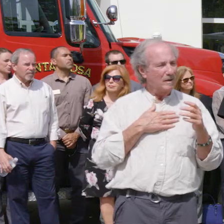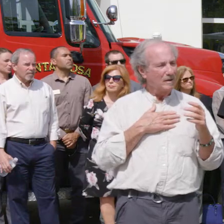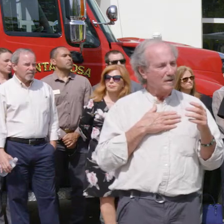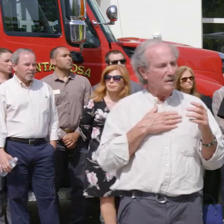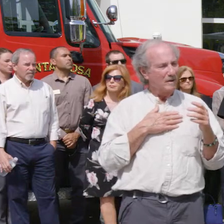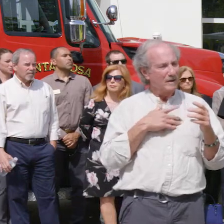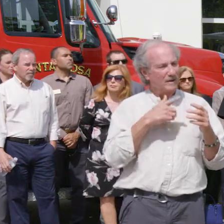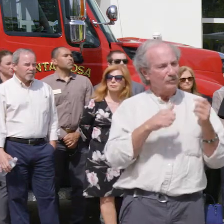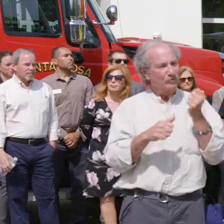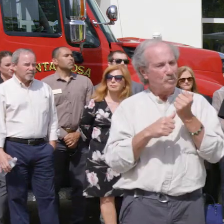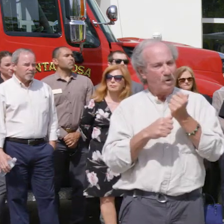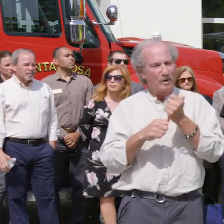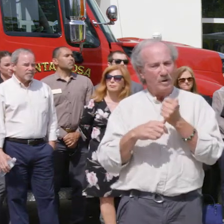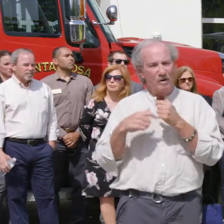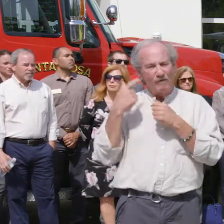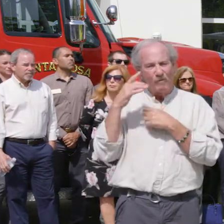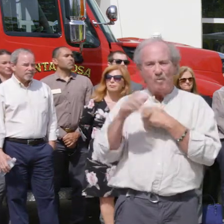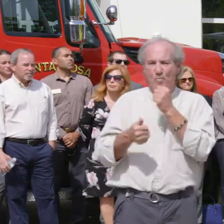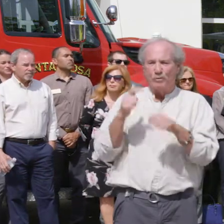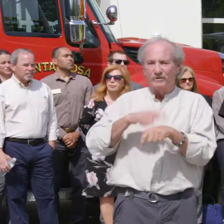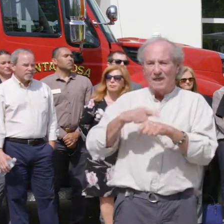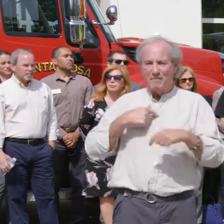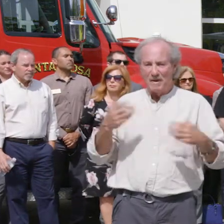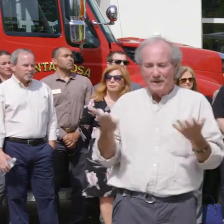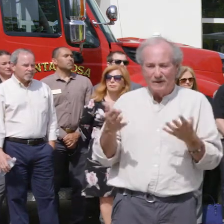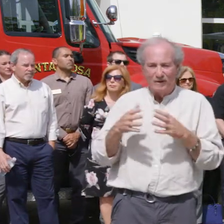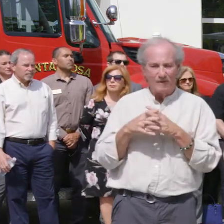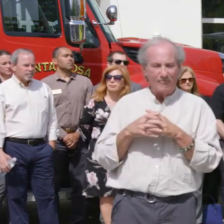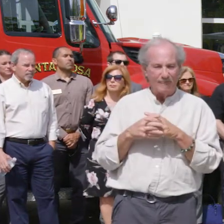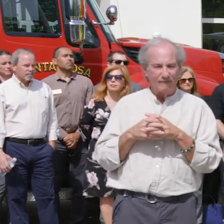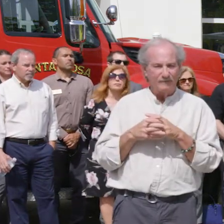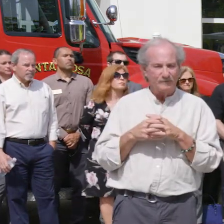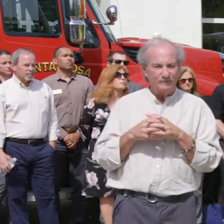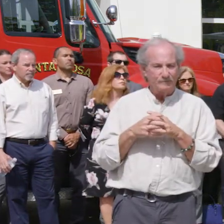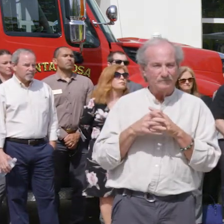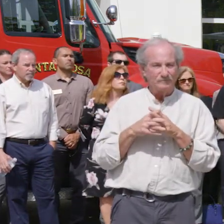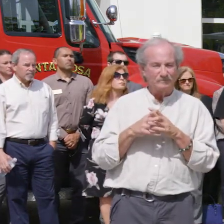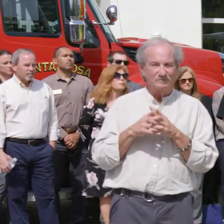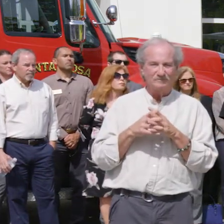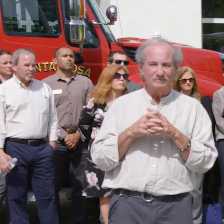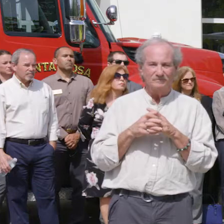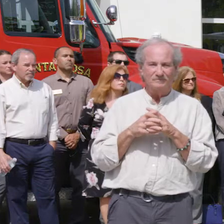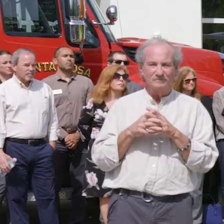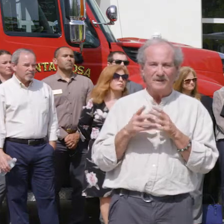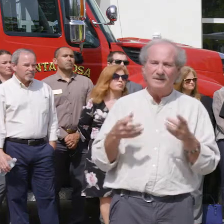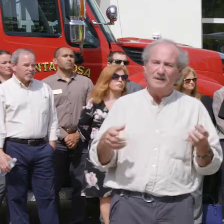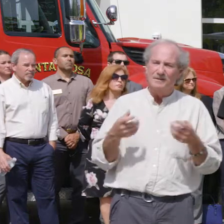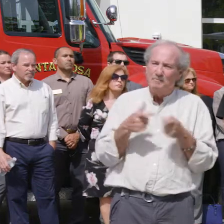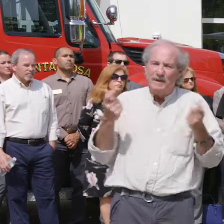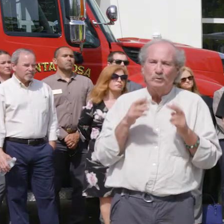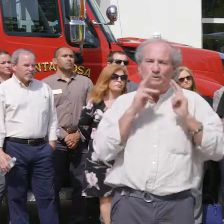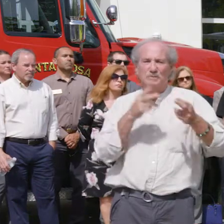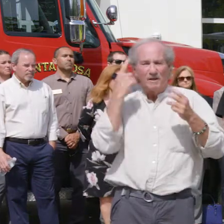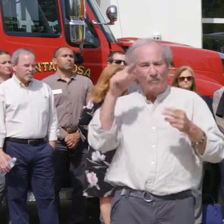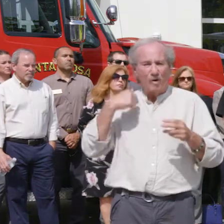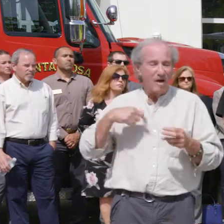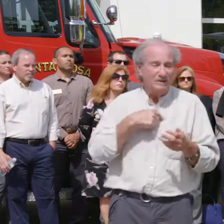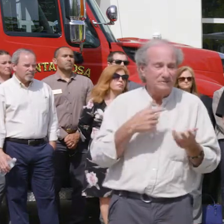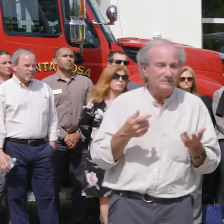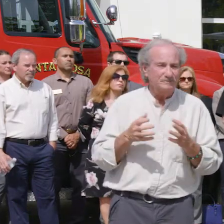basically 80% of the time frame of our involvement in this major response for us.